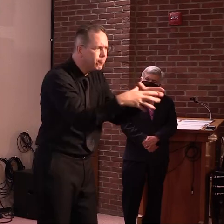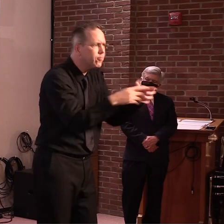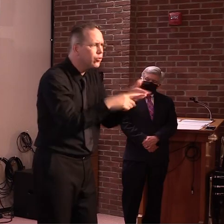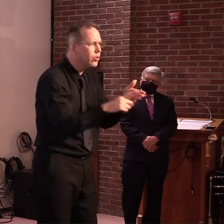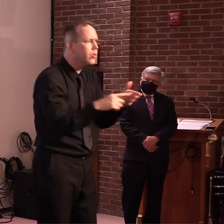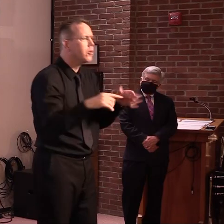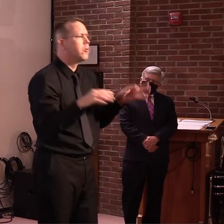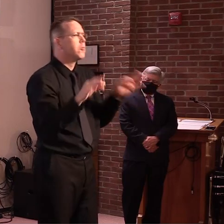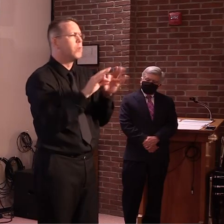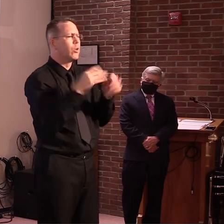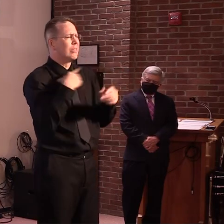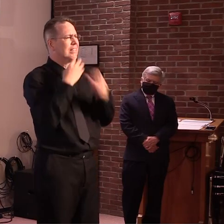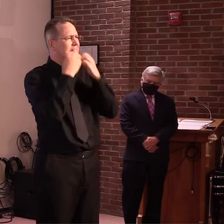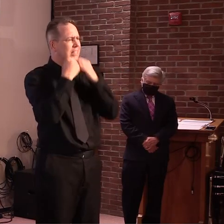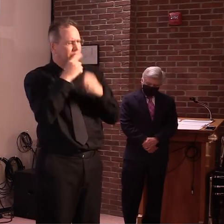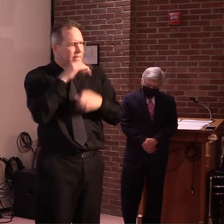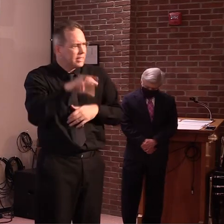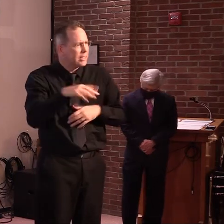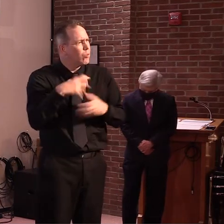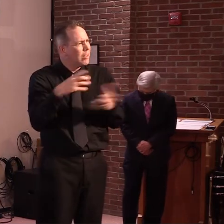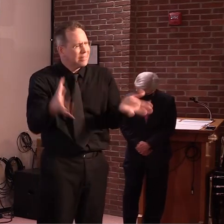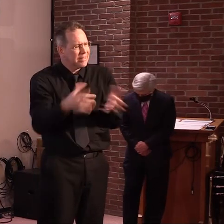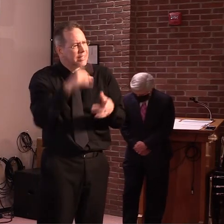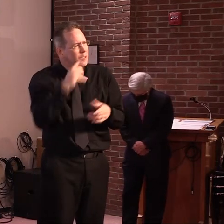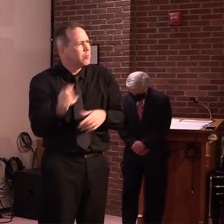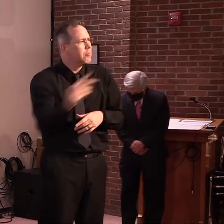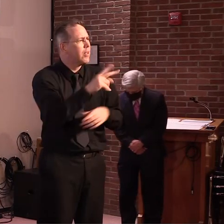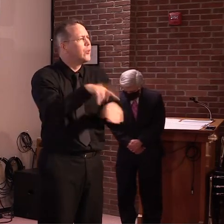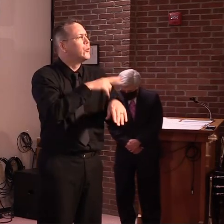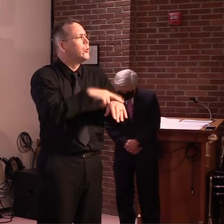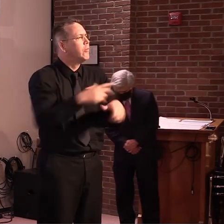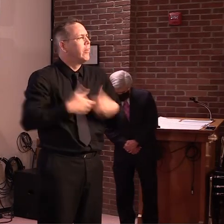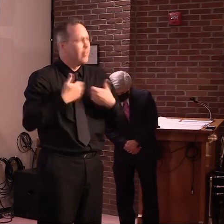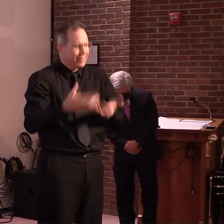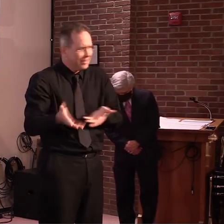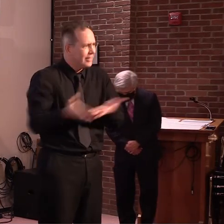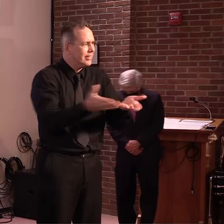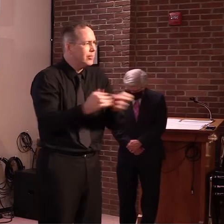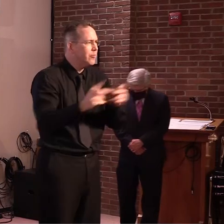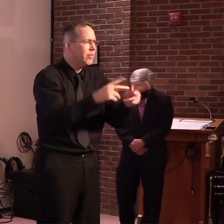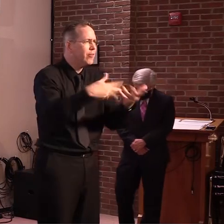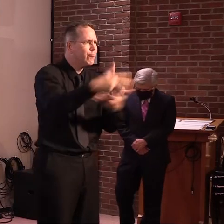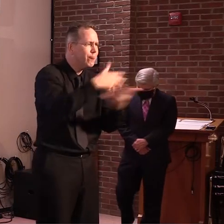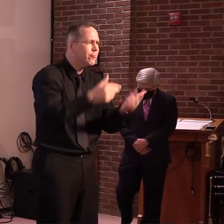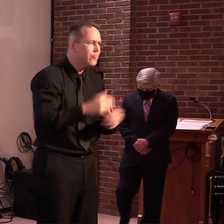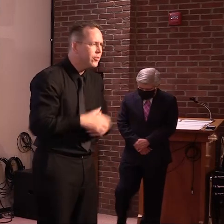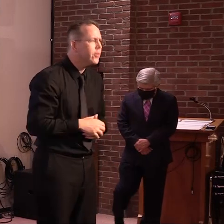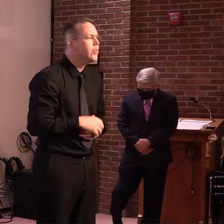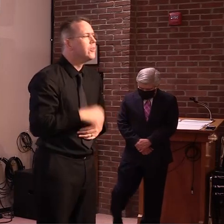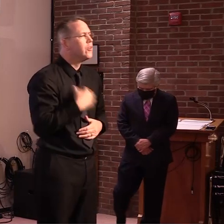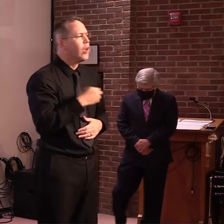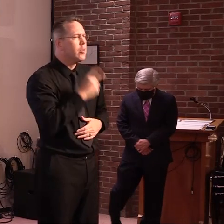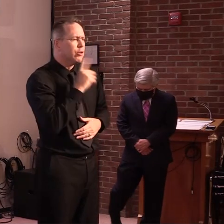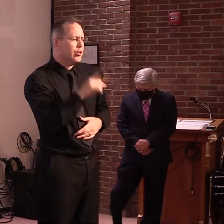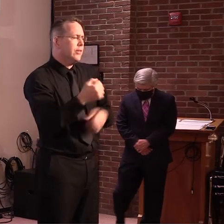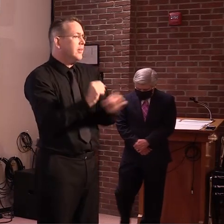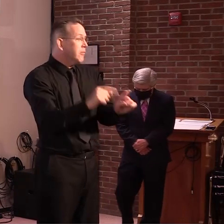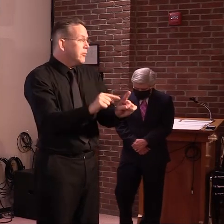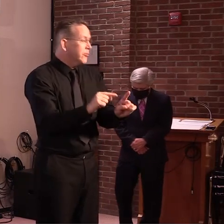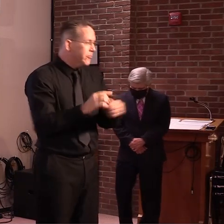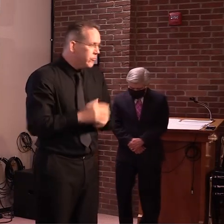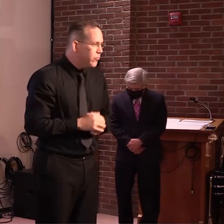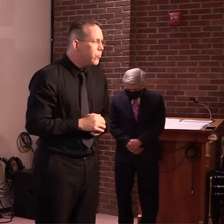about, I'll say the perimeter of the school environment, you know, making sure that we have those safe and healthy checks in place and we have the ability to do the containment,